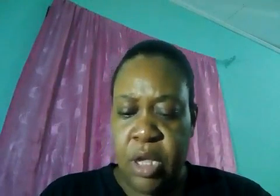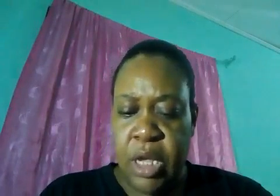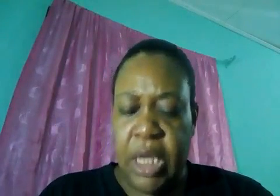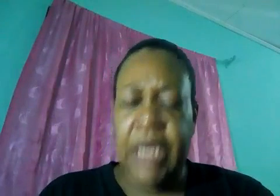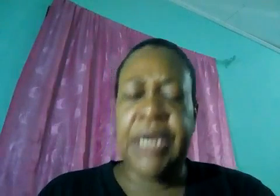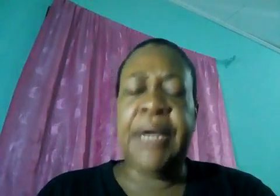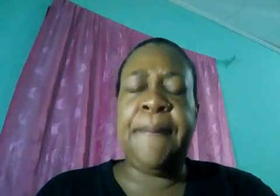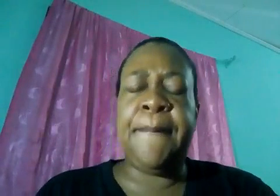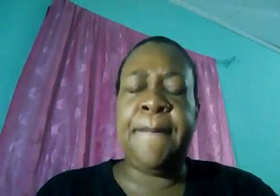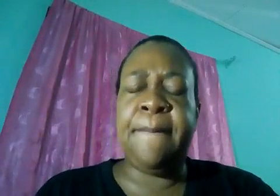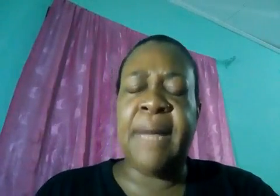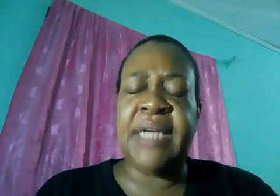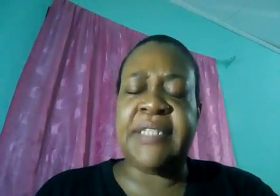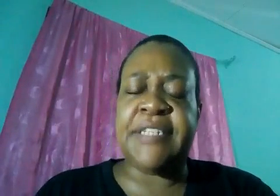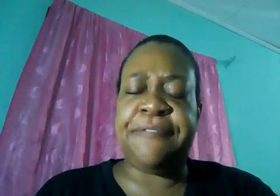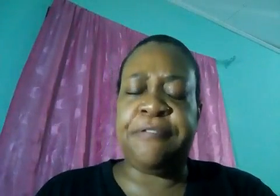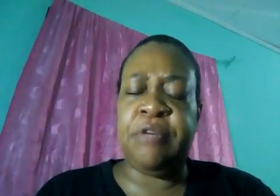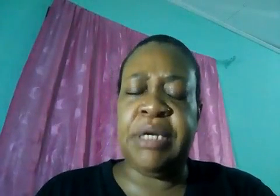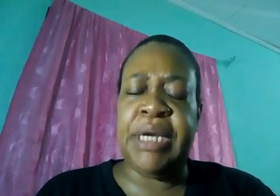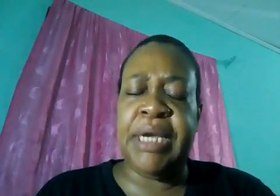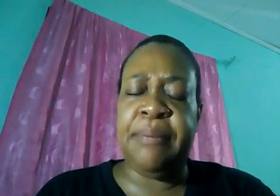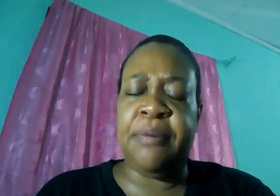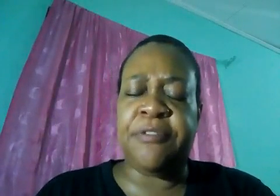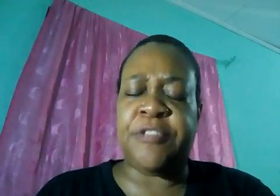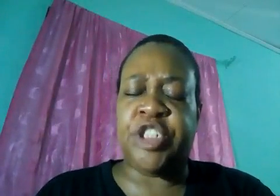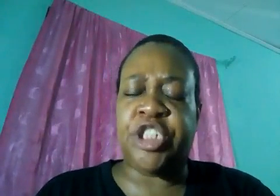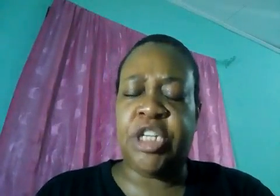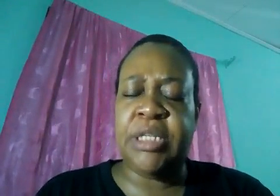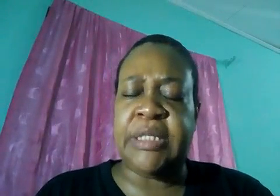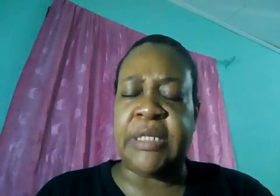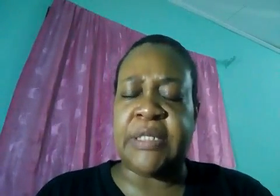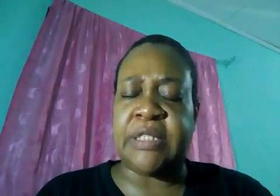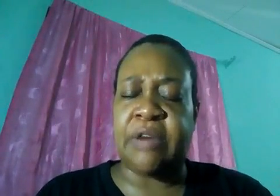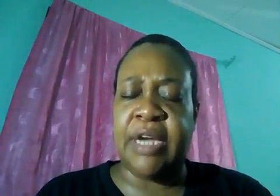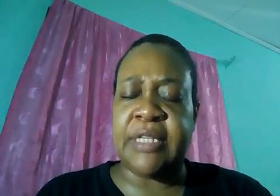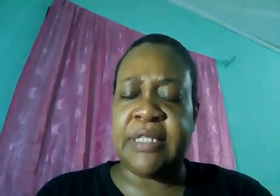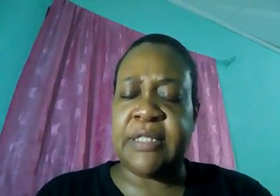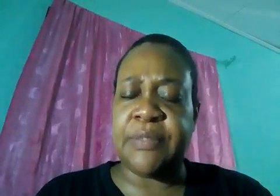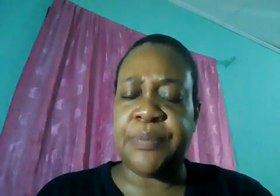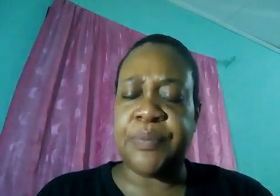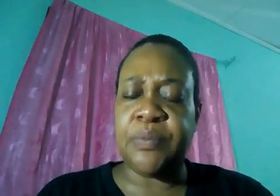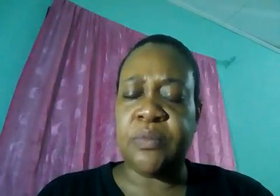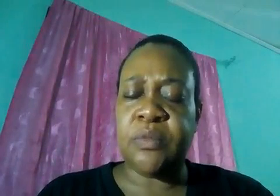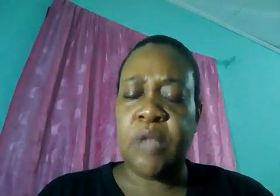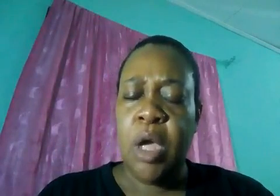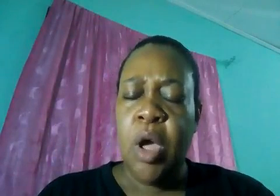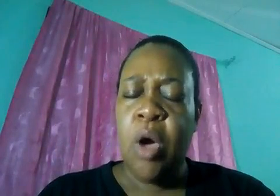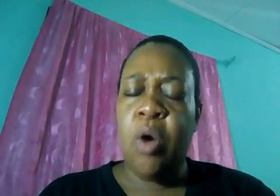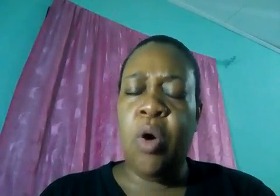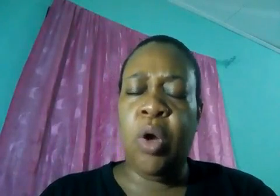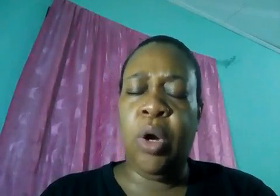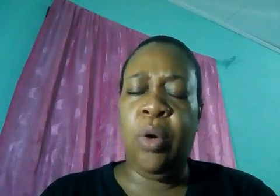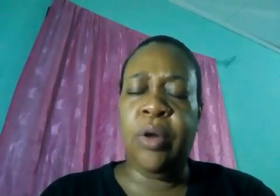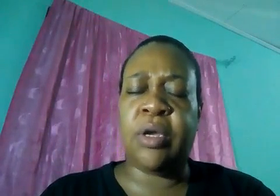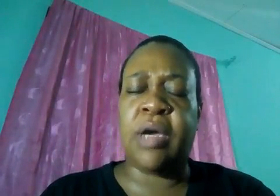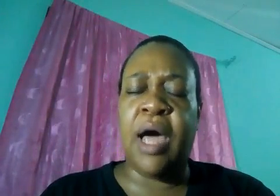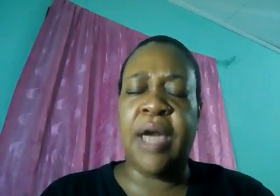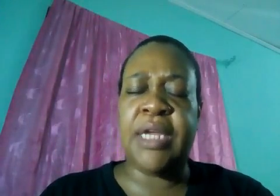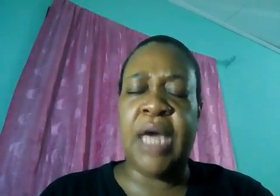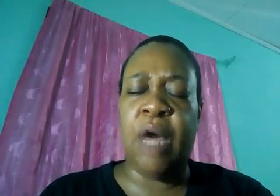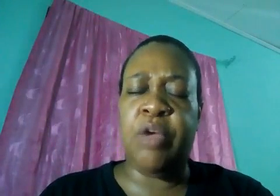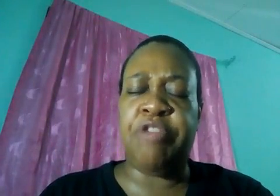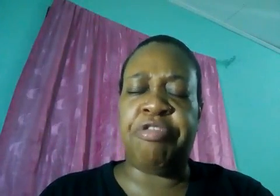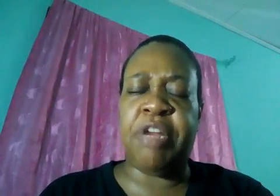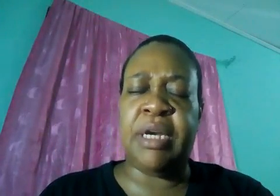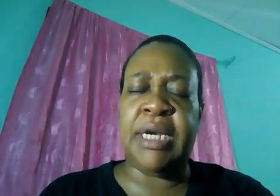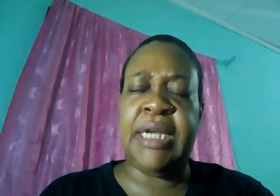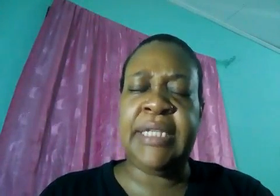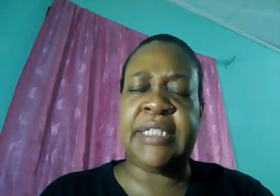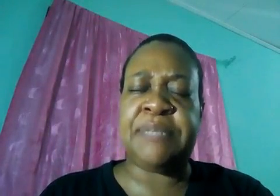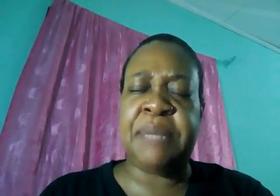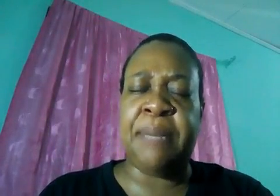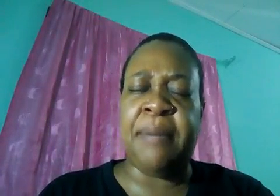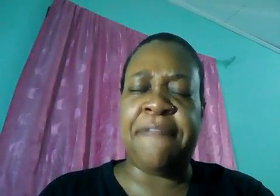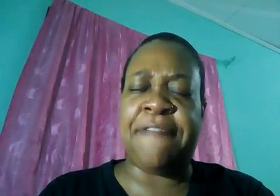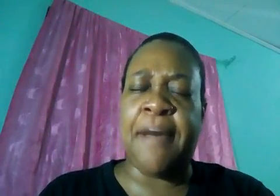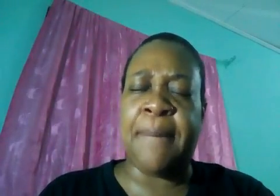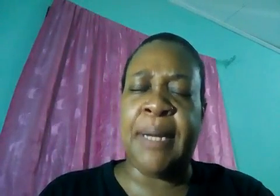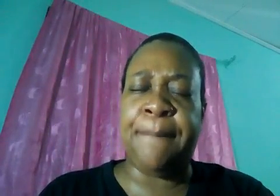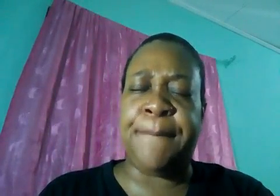in the mightiful name of Jesus Christ. Oh Lord God Yahweh, release me and my family